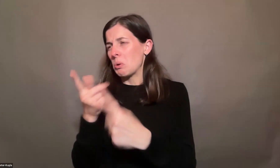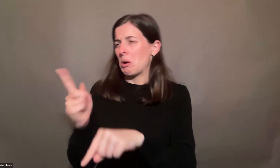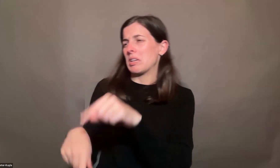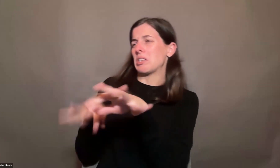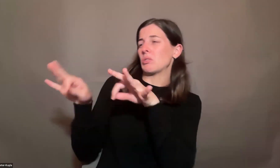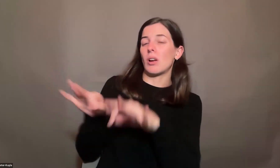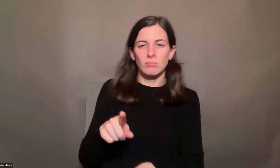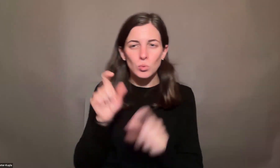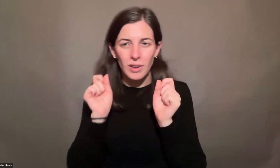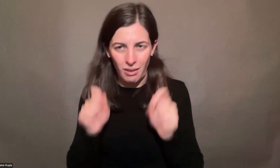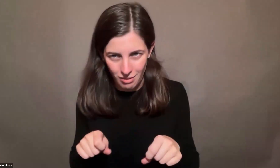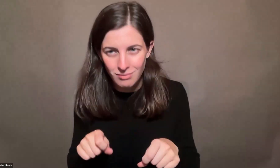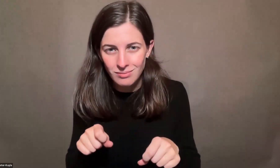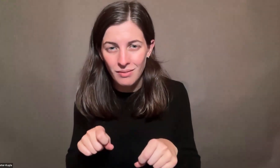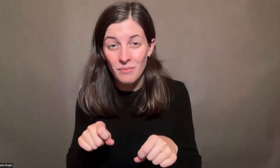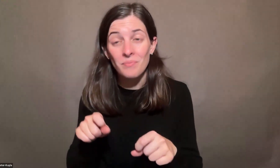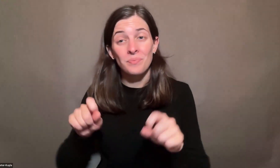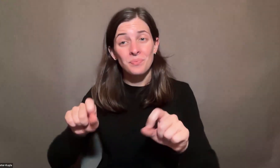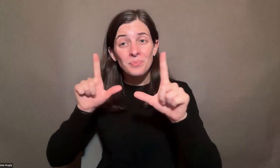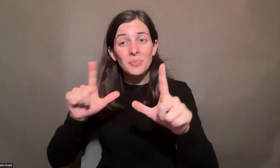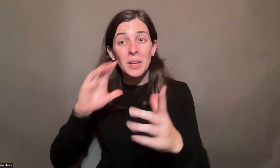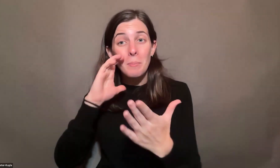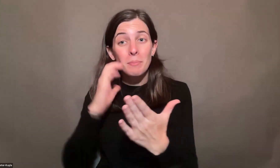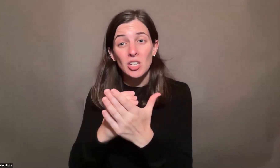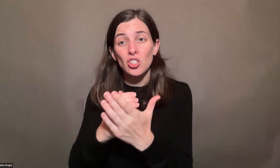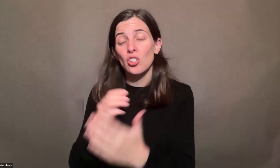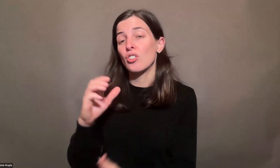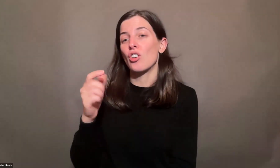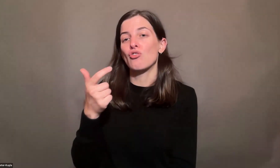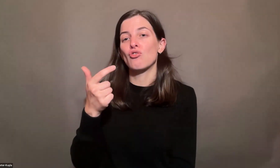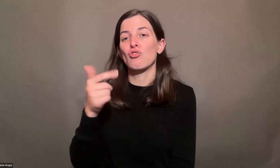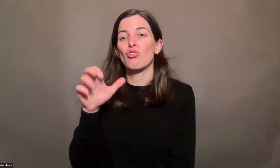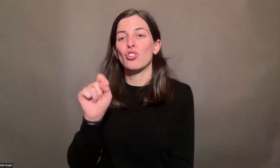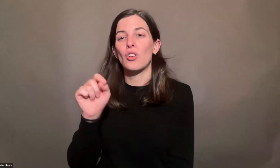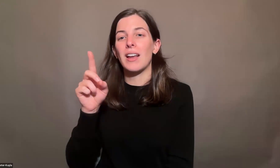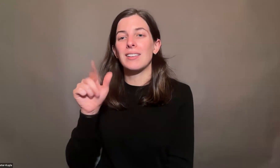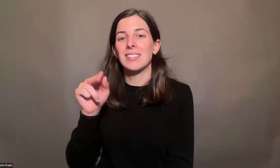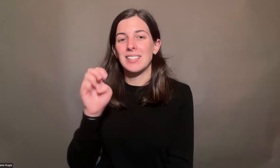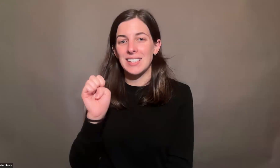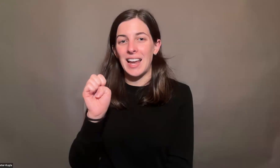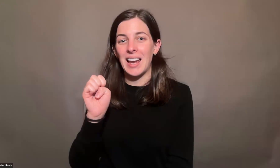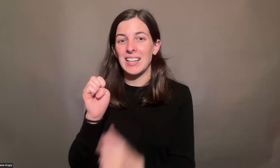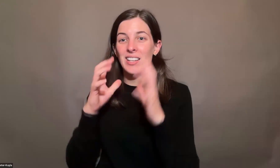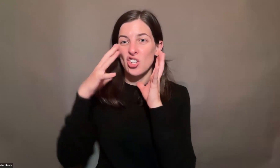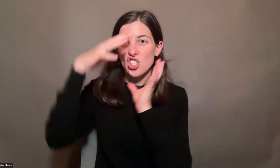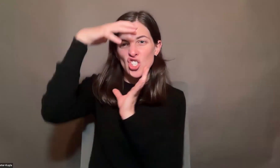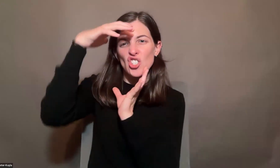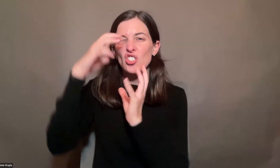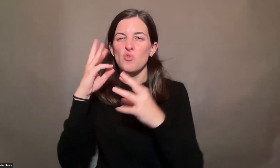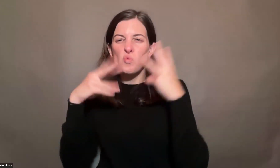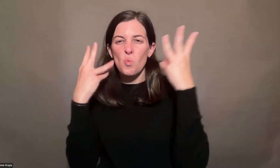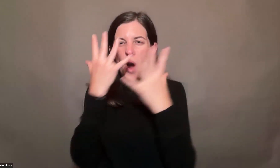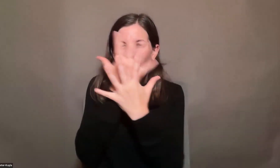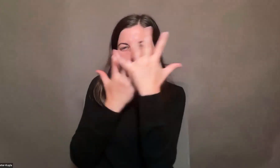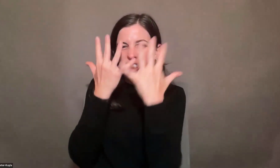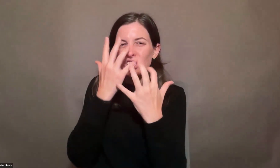slide is a large Great Dane with a wild look, catching a treat midair with his mouth wide open. An example of bad alt text for this image